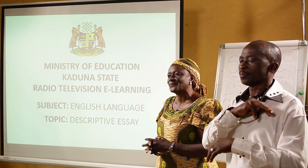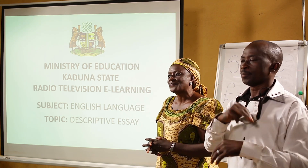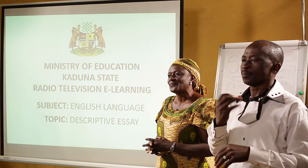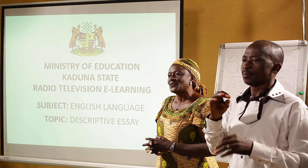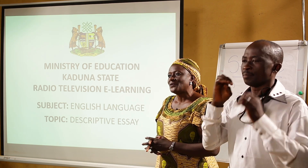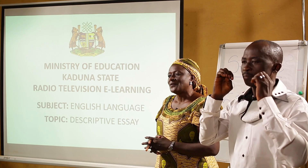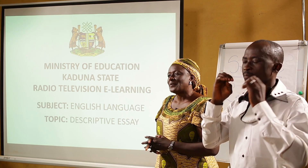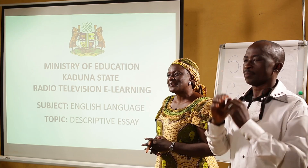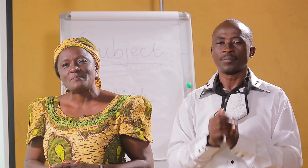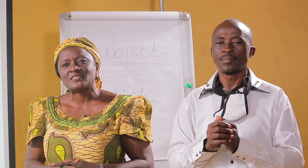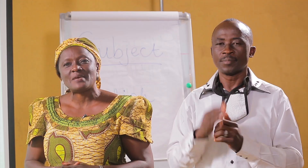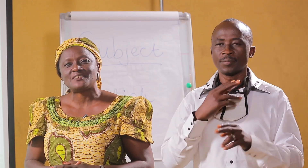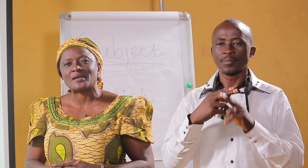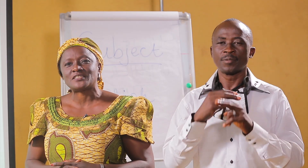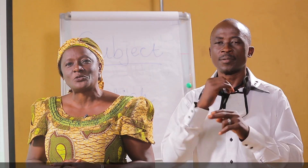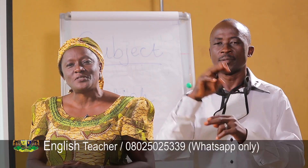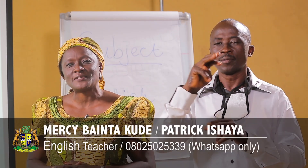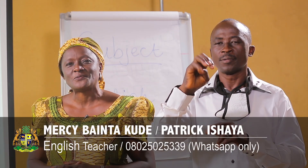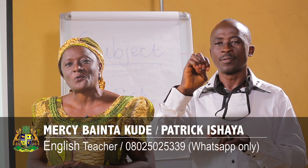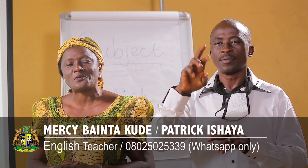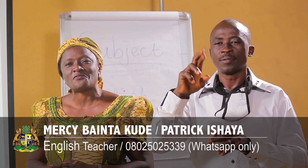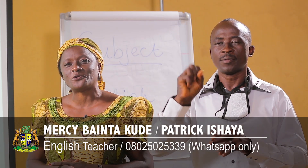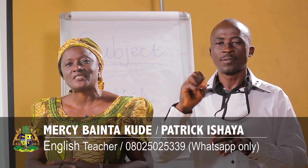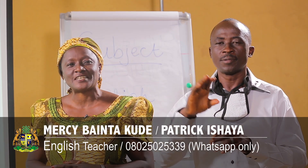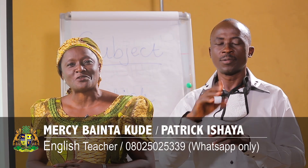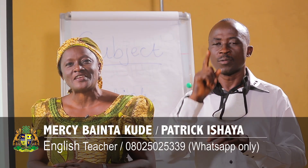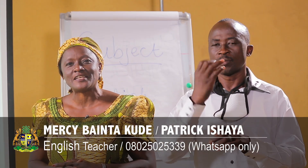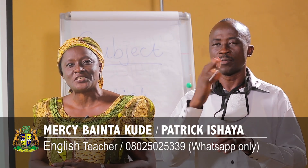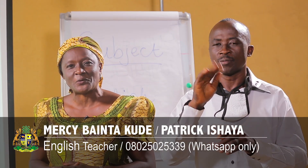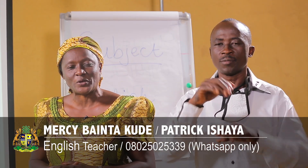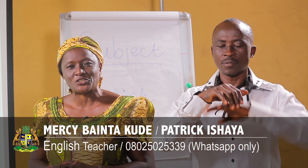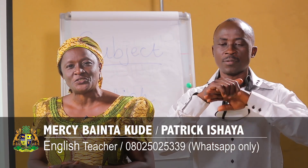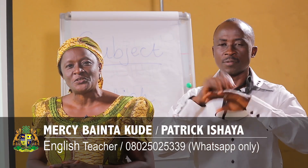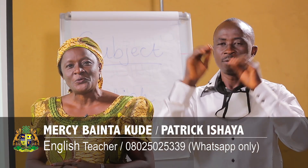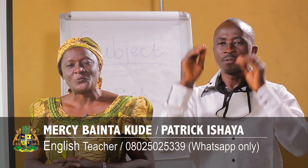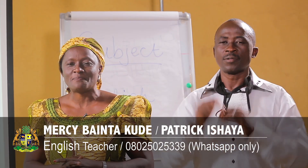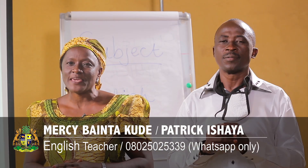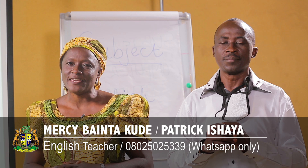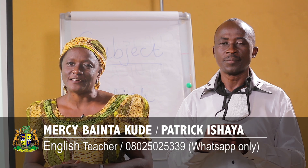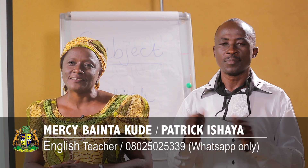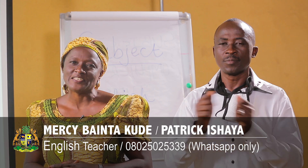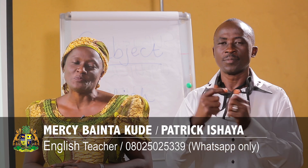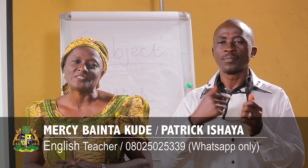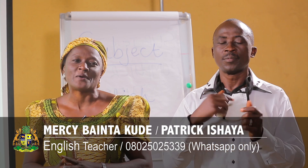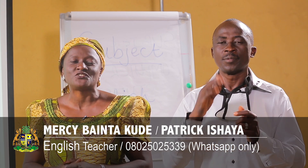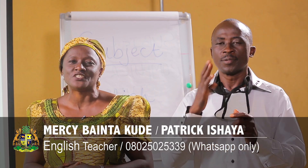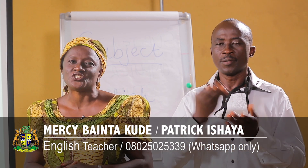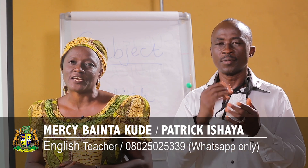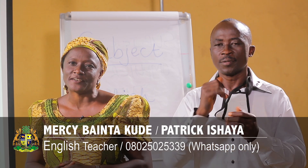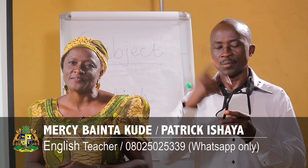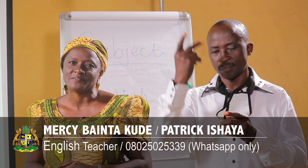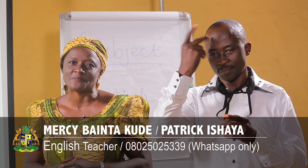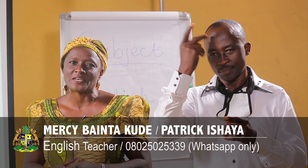Education. My name is Mercy Baintakude, one of your teachers of English language. With me here is Mr.